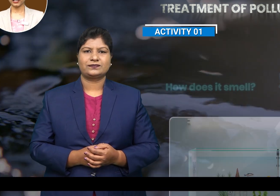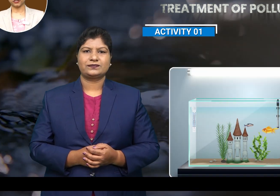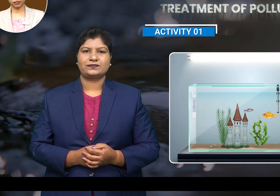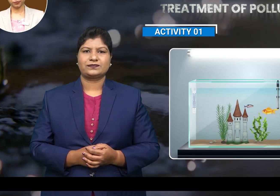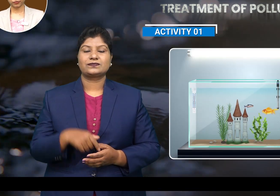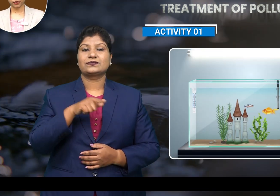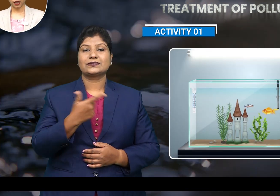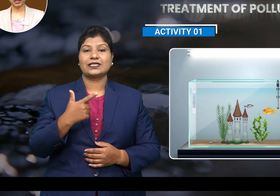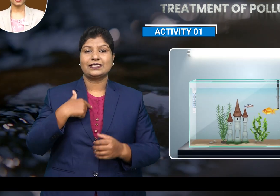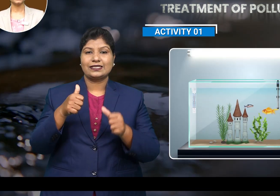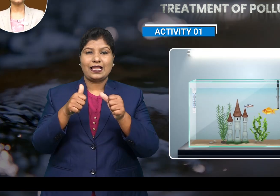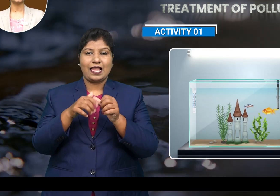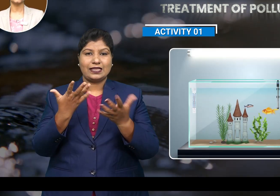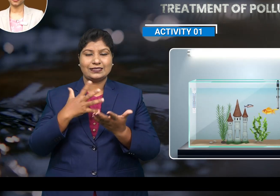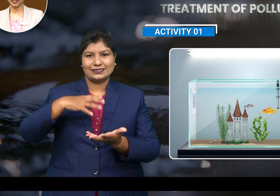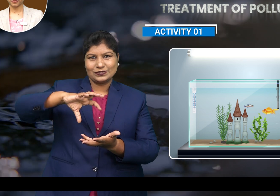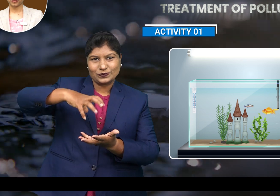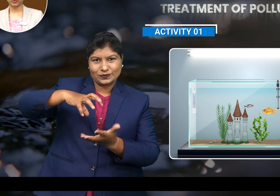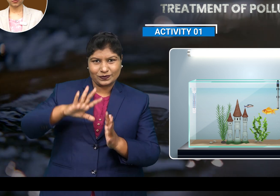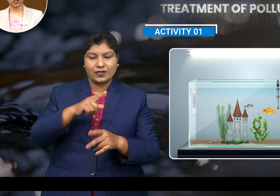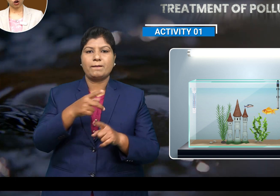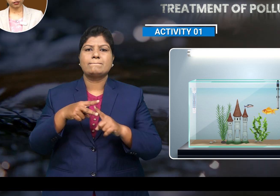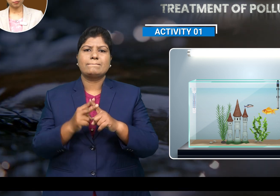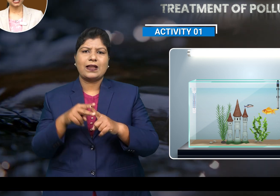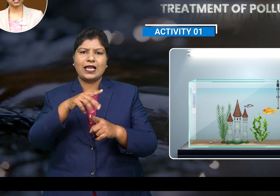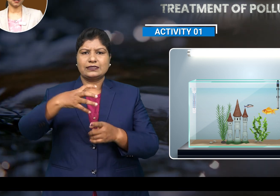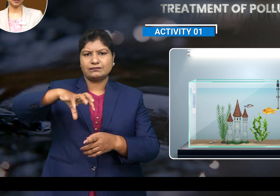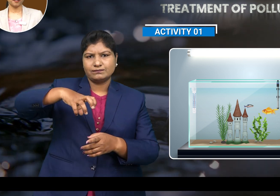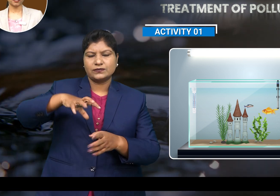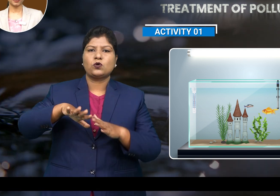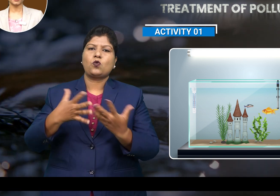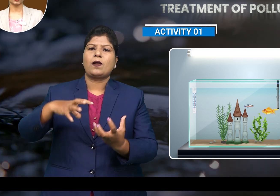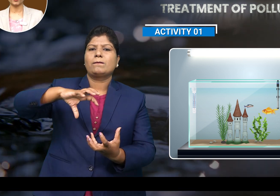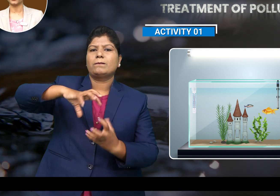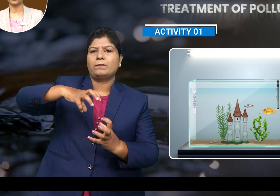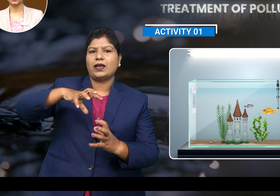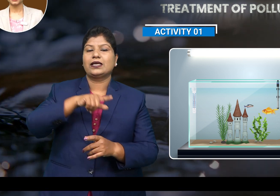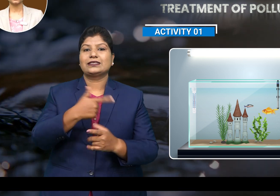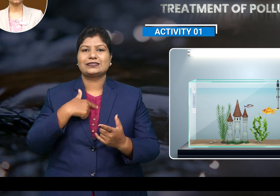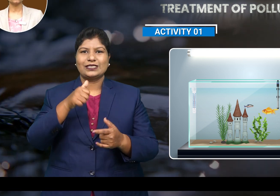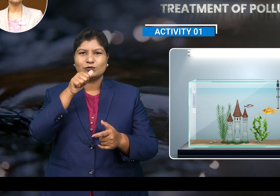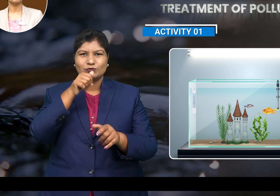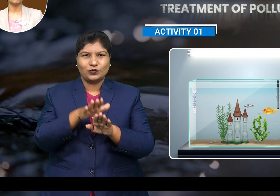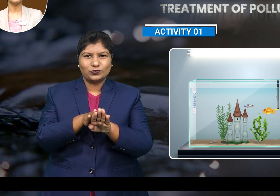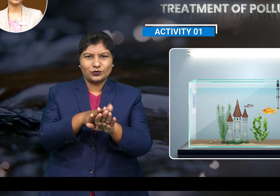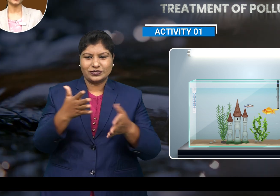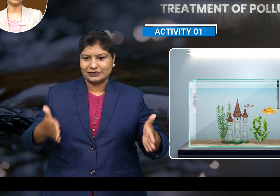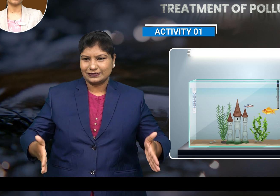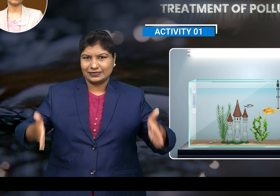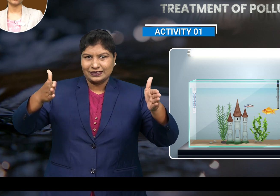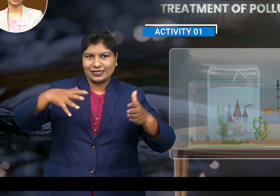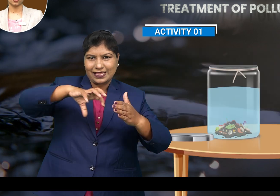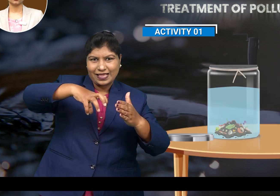An aerator, mechanical stirrer or a mixer from an aquarium is used to bubble